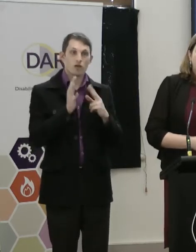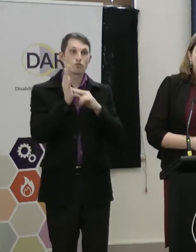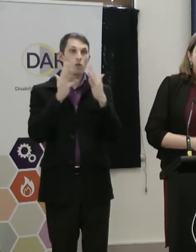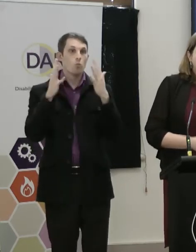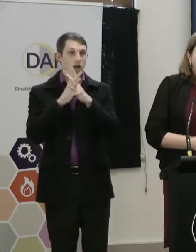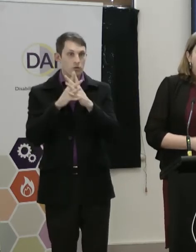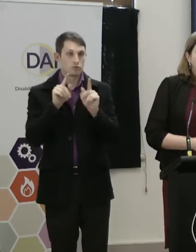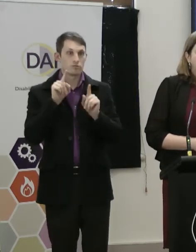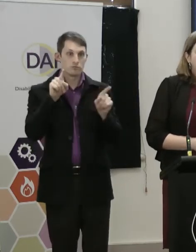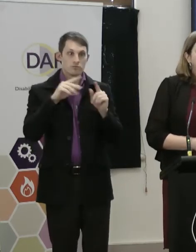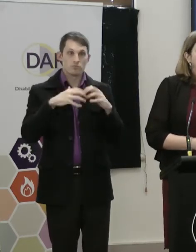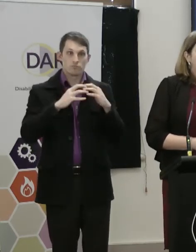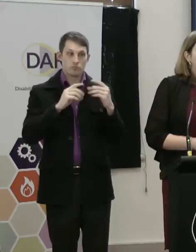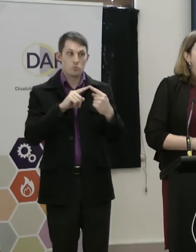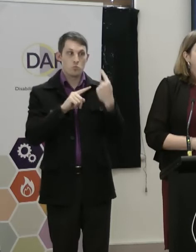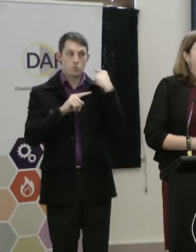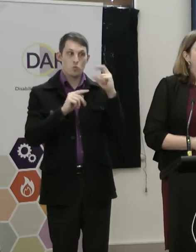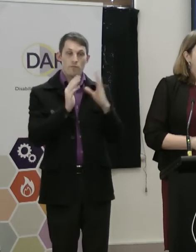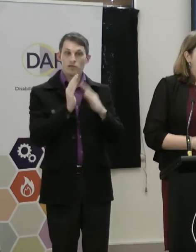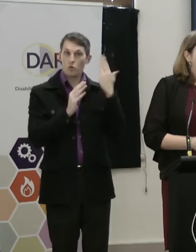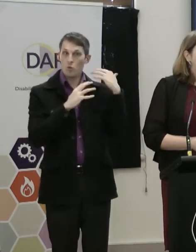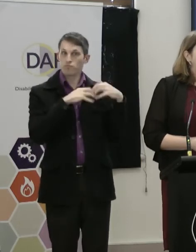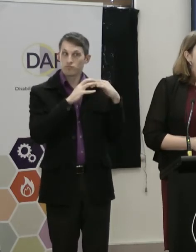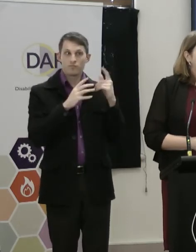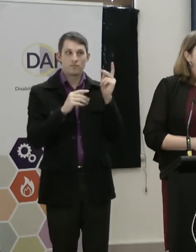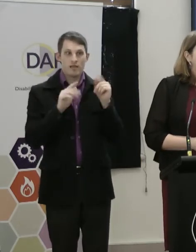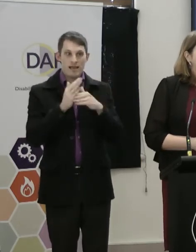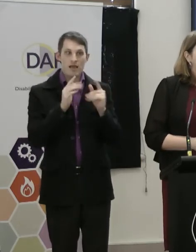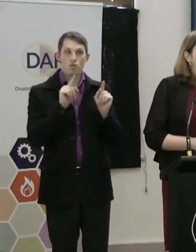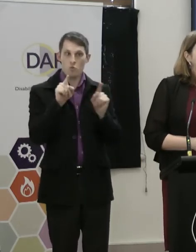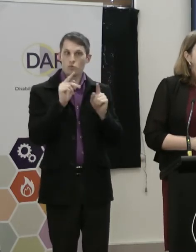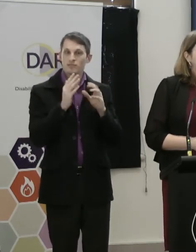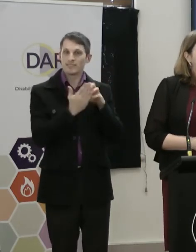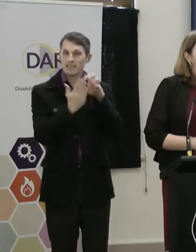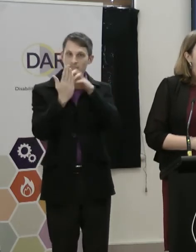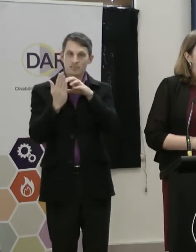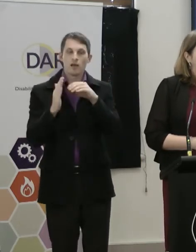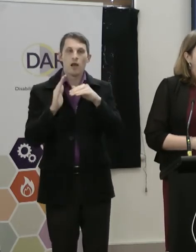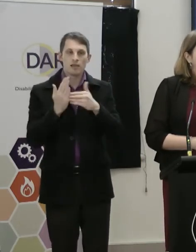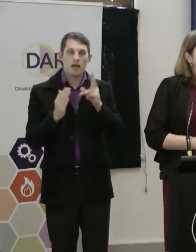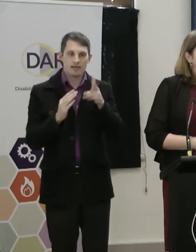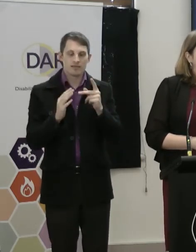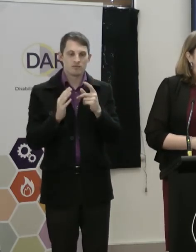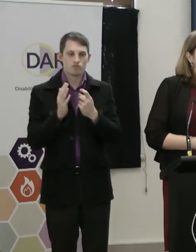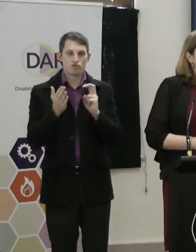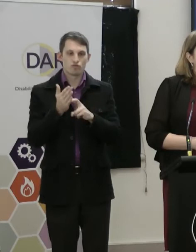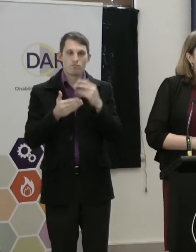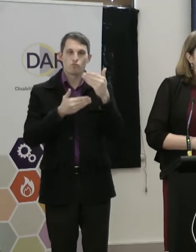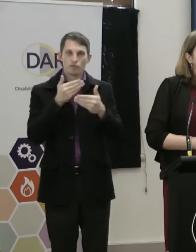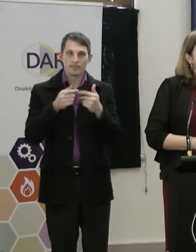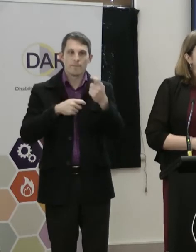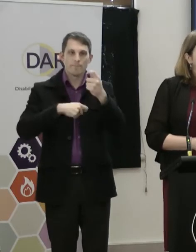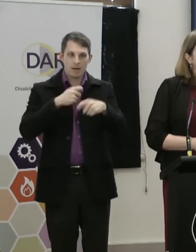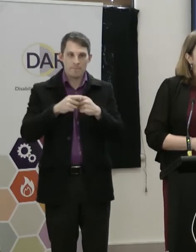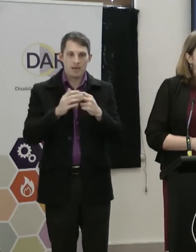been in operation for 12 months already, so their providers are already going through the registration process to become a registered NDIS provider